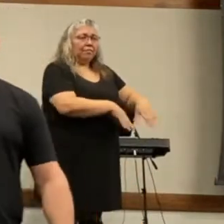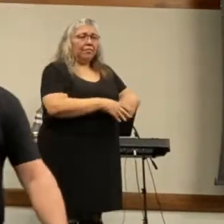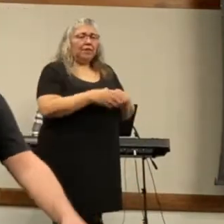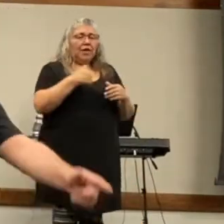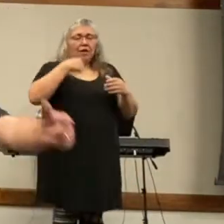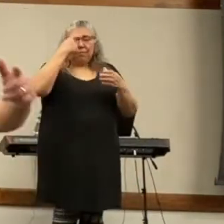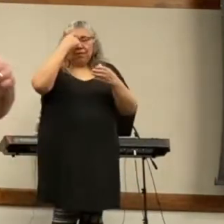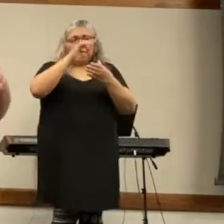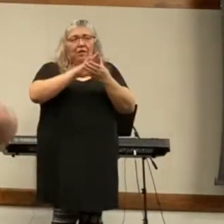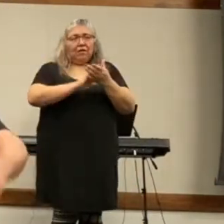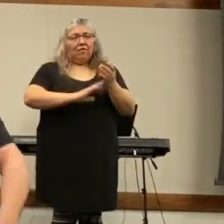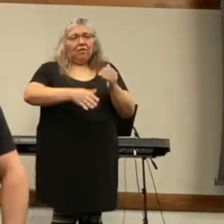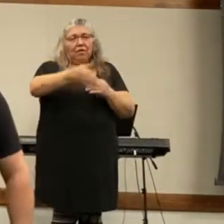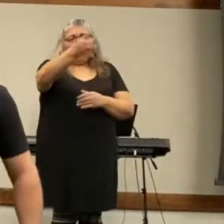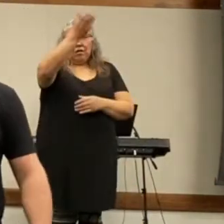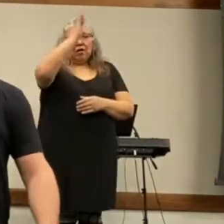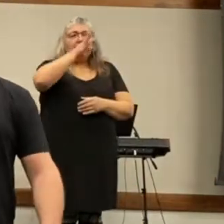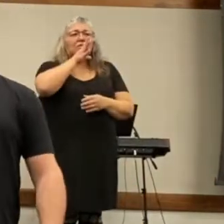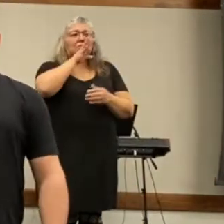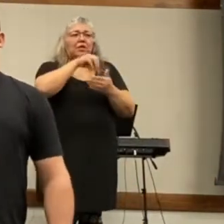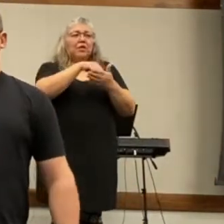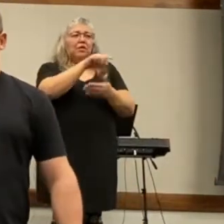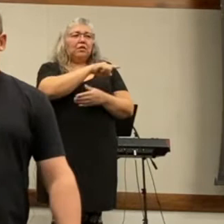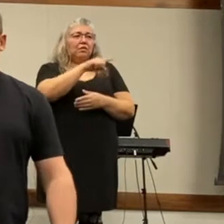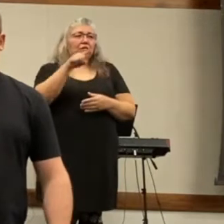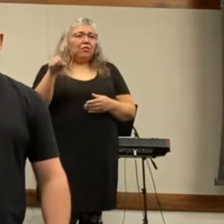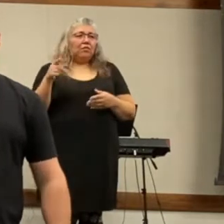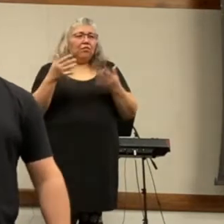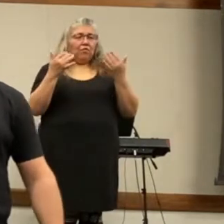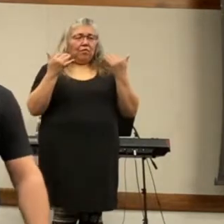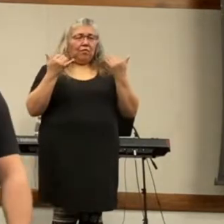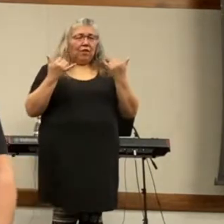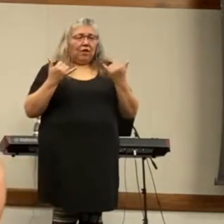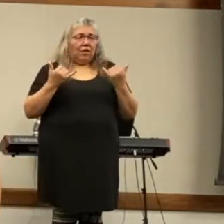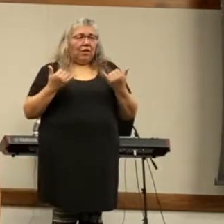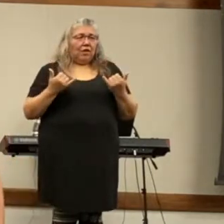I believe that God is speaking into you right now.